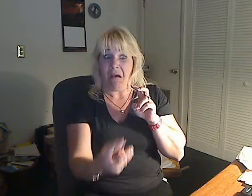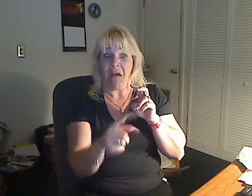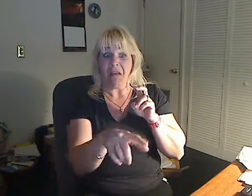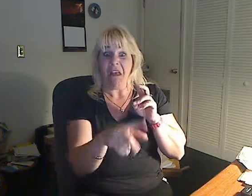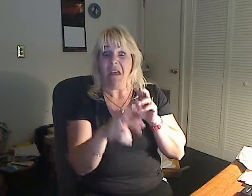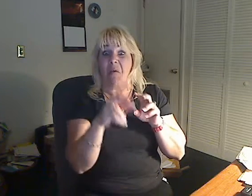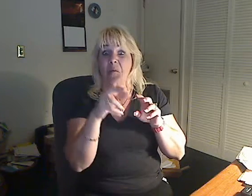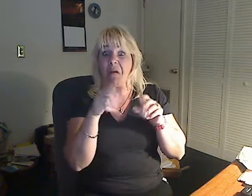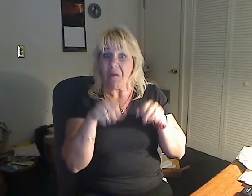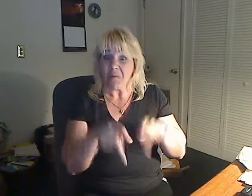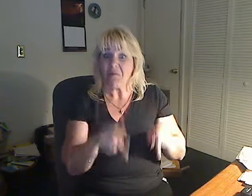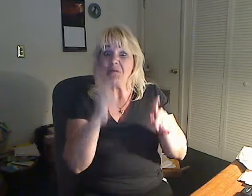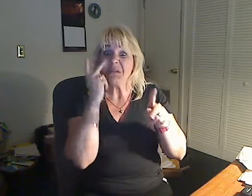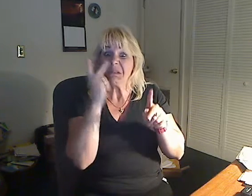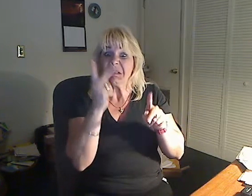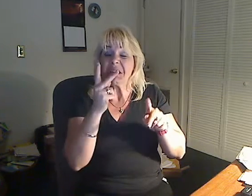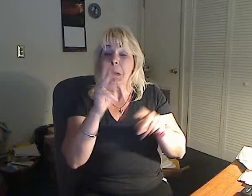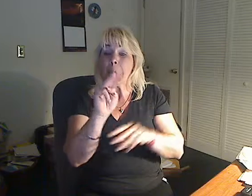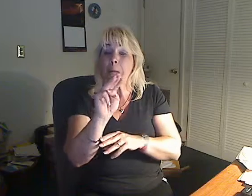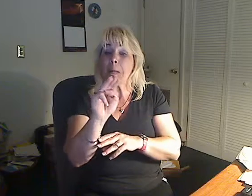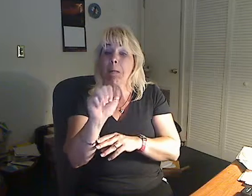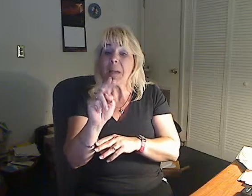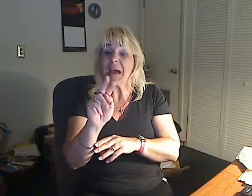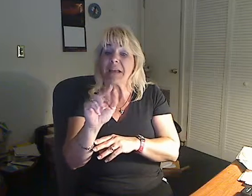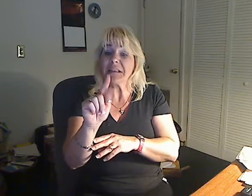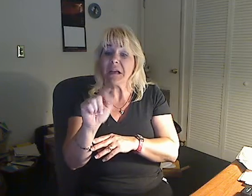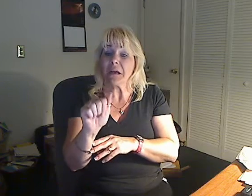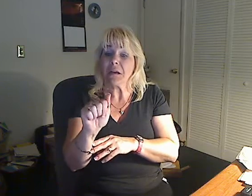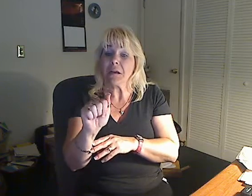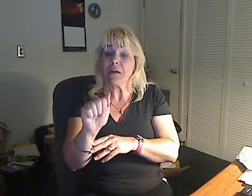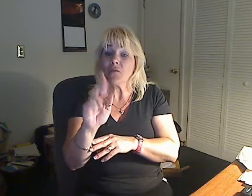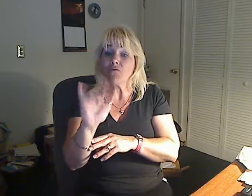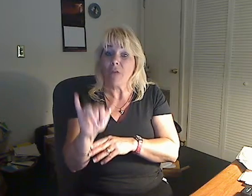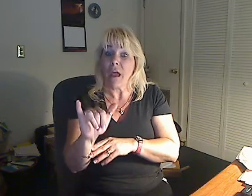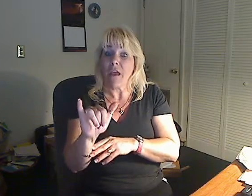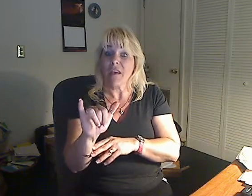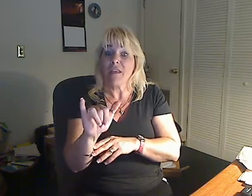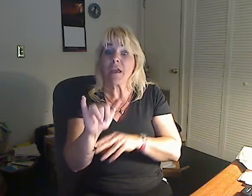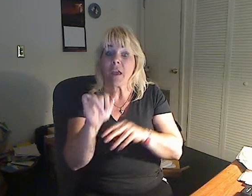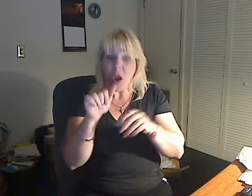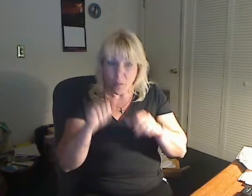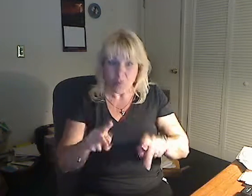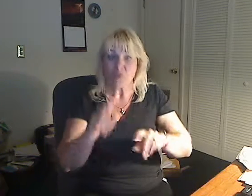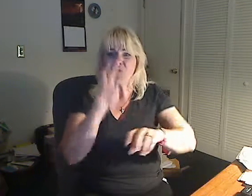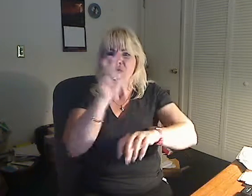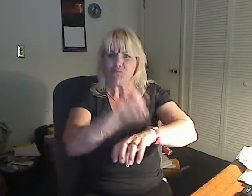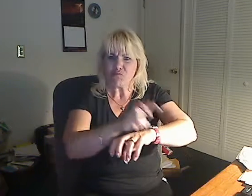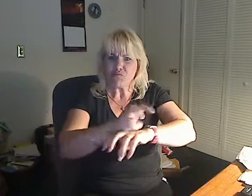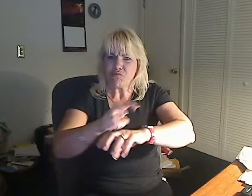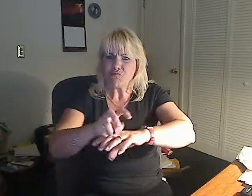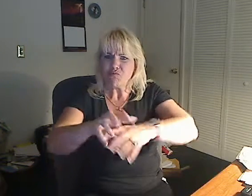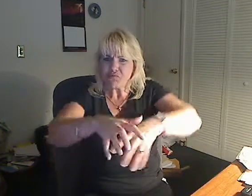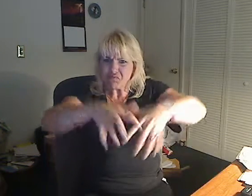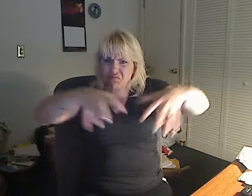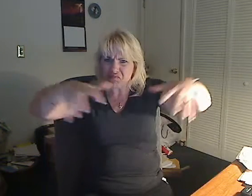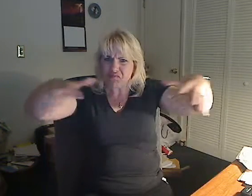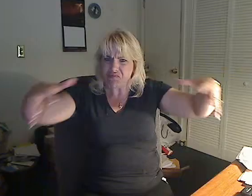the most massive thing I've ever seen. They actually hired a videographer, and he taped their trip, and we got to see this unbelievable manta